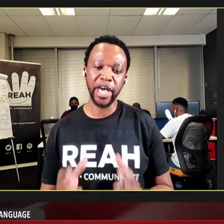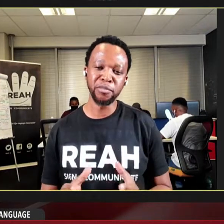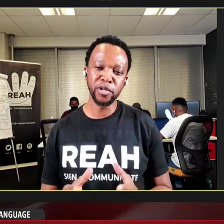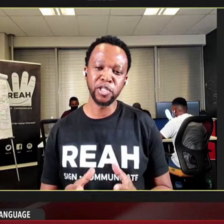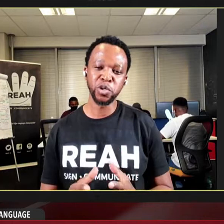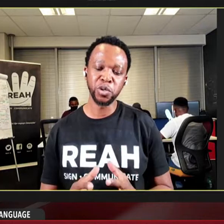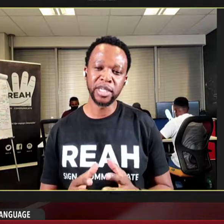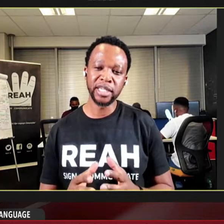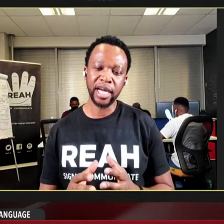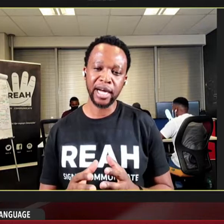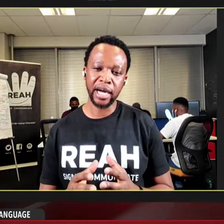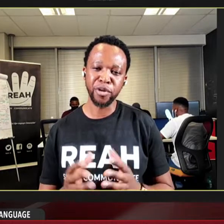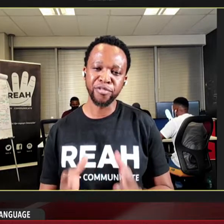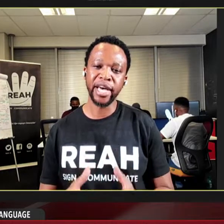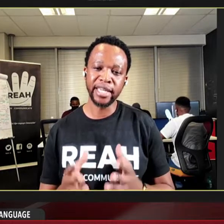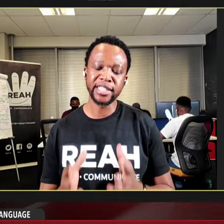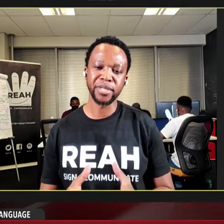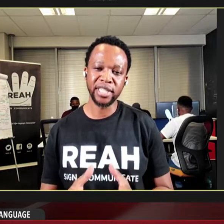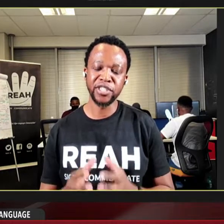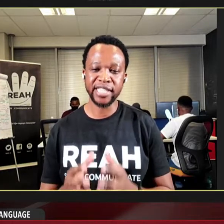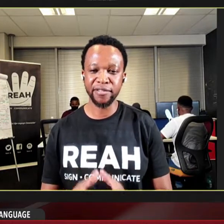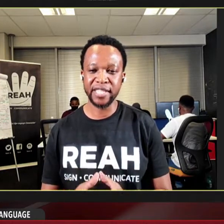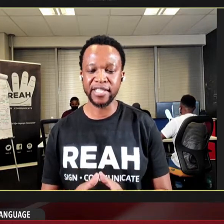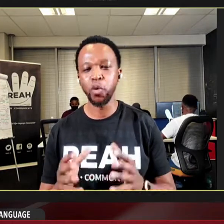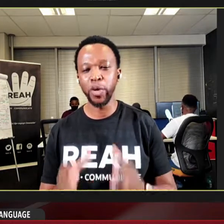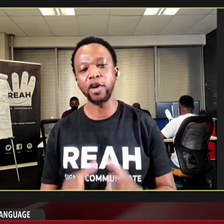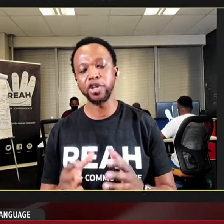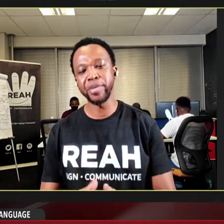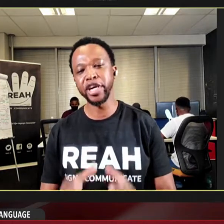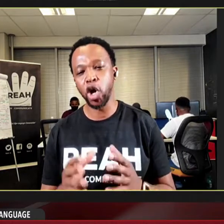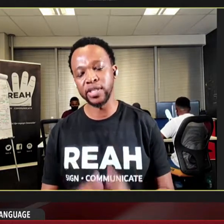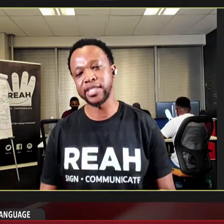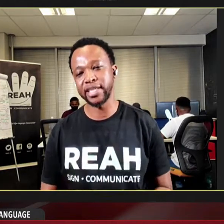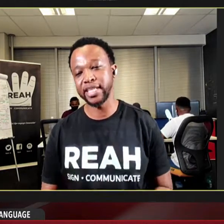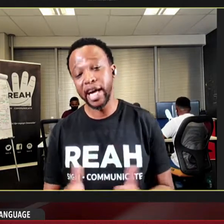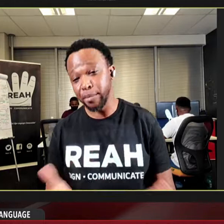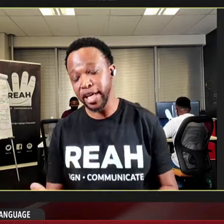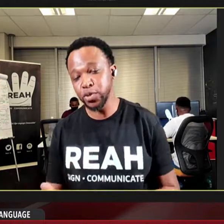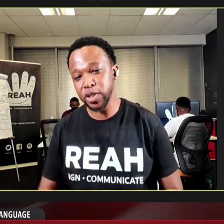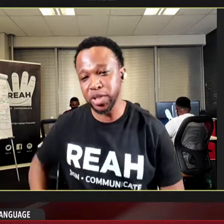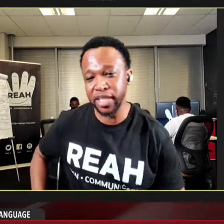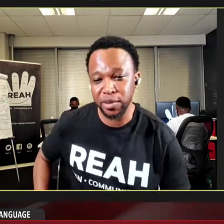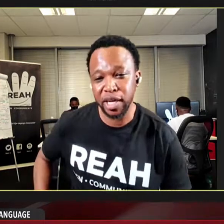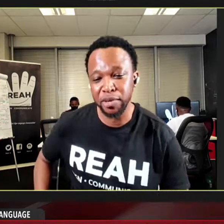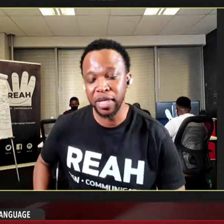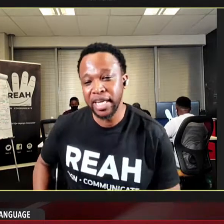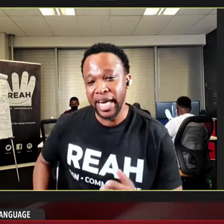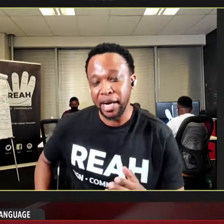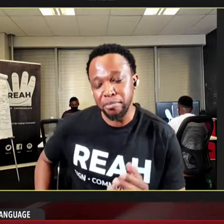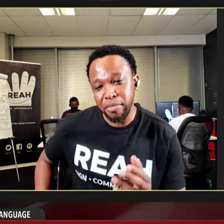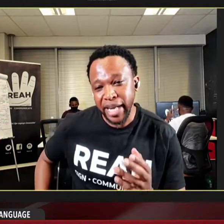to able to provide interpretation services without being on site. I mean, as we're talking now,